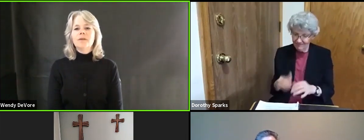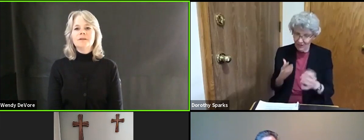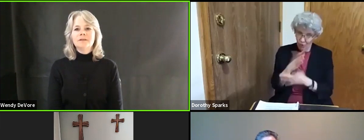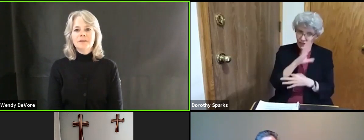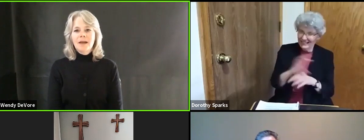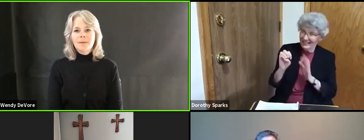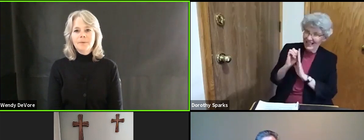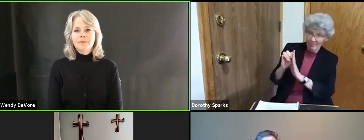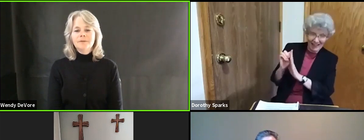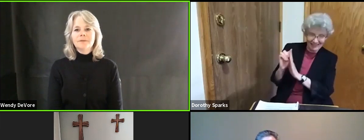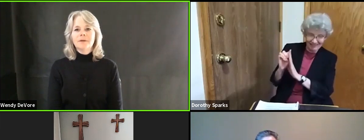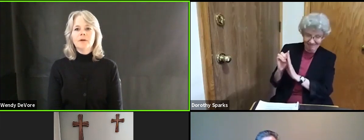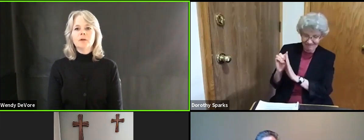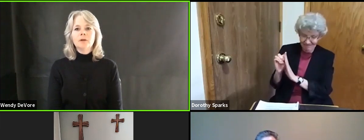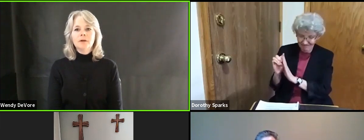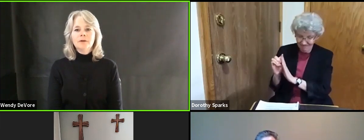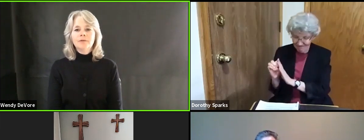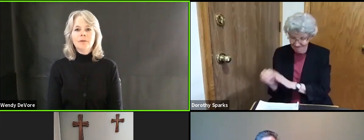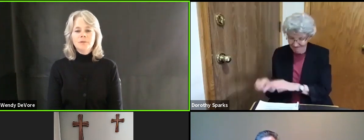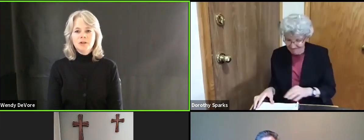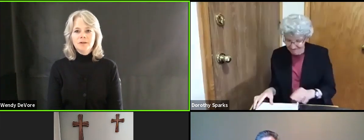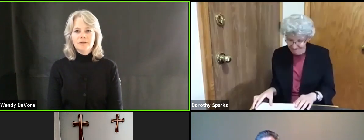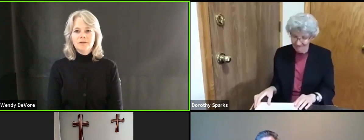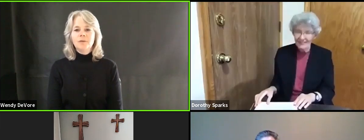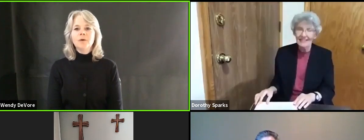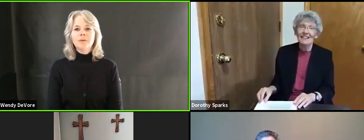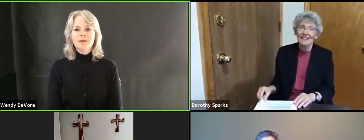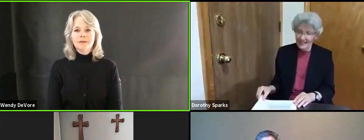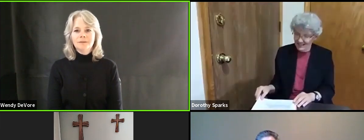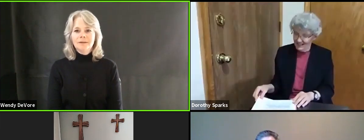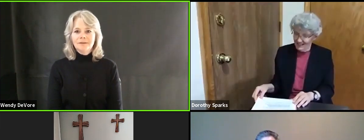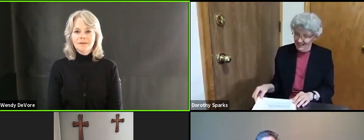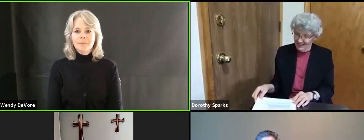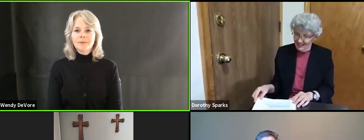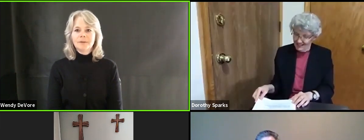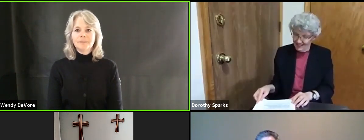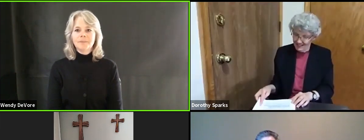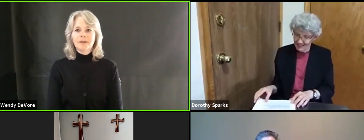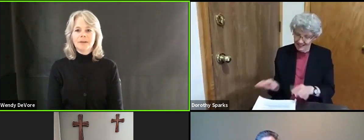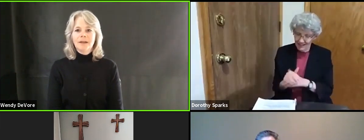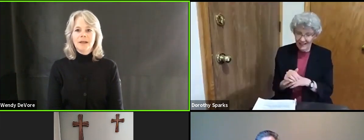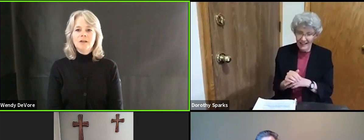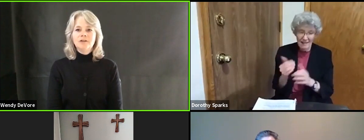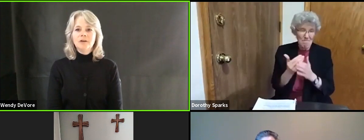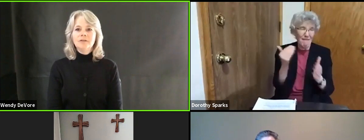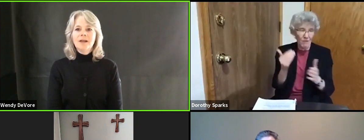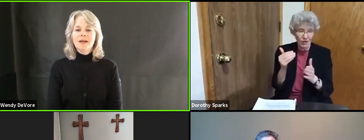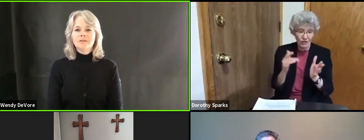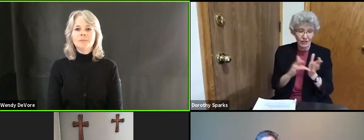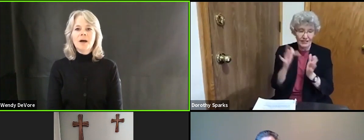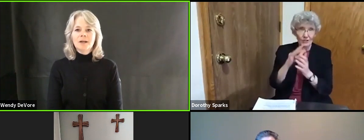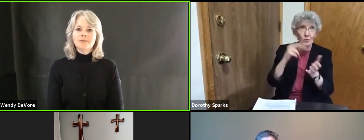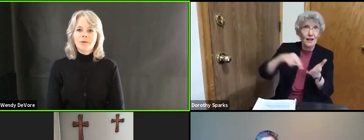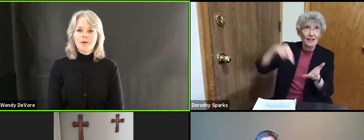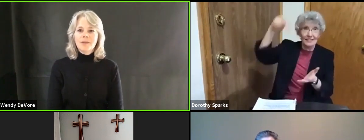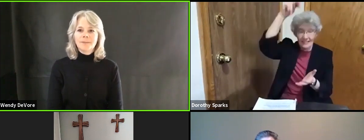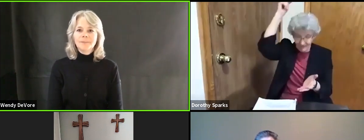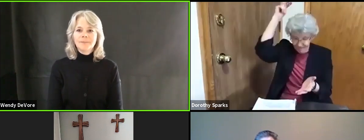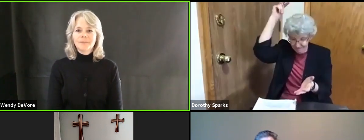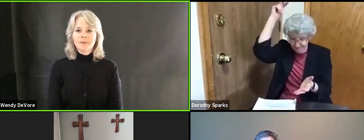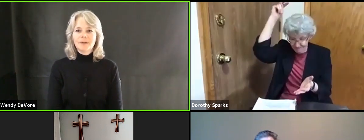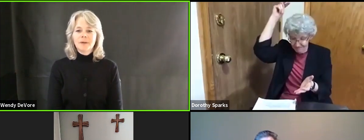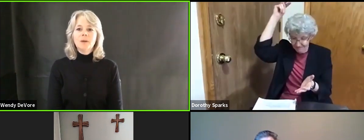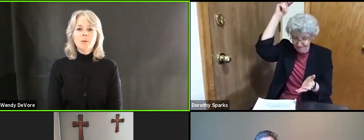And so the disciples learned from Jesus through his example, and he served as a model for